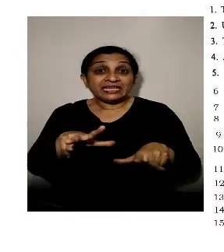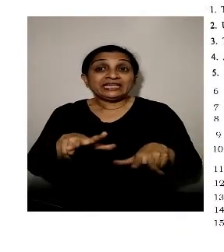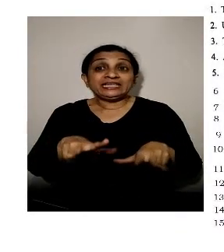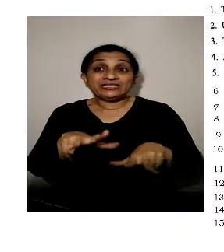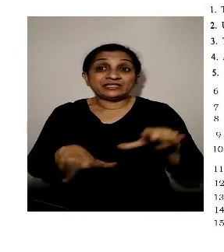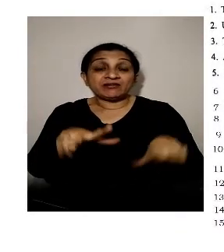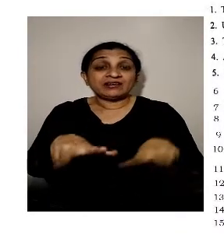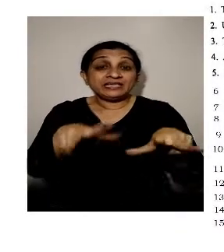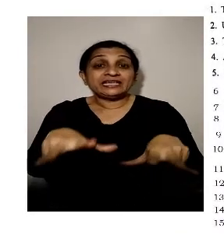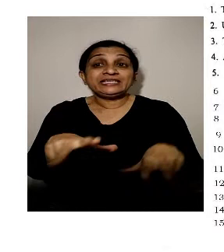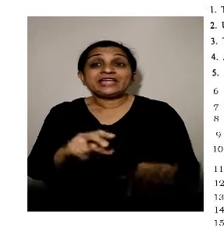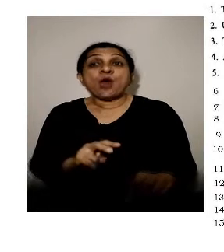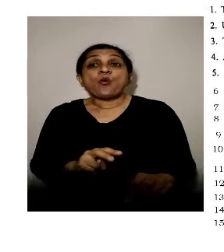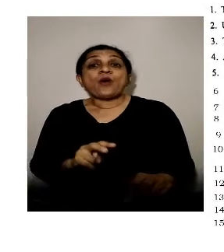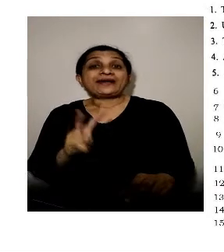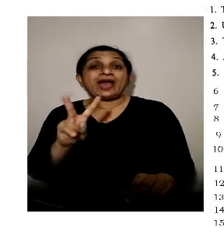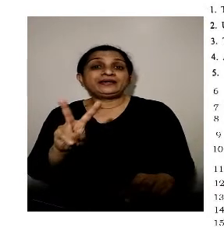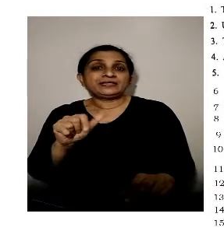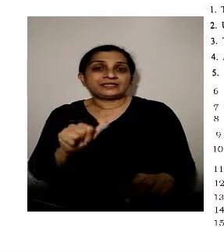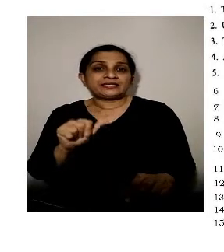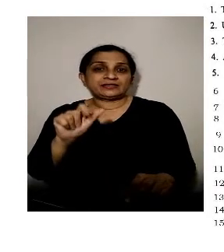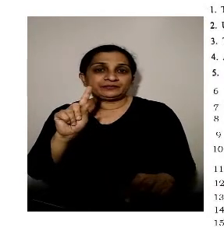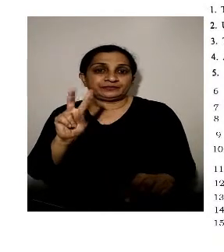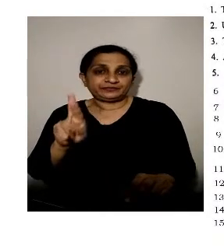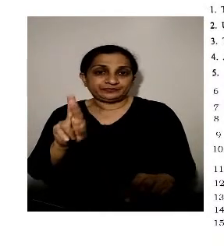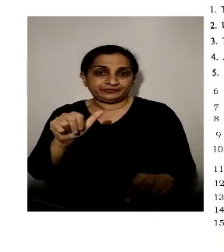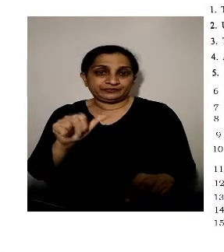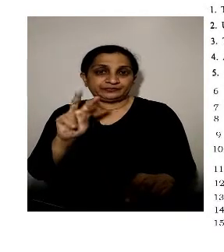lizard is varanus.